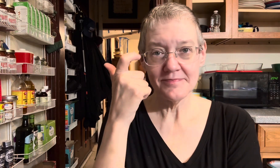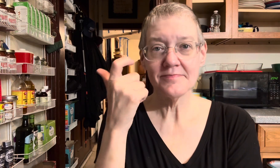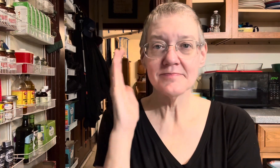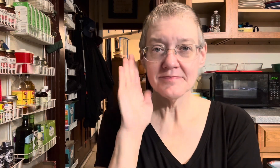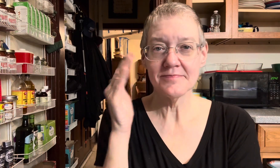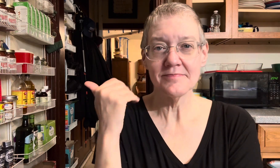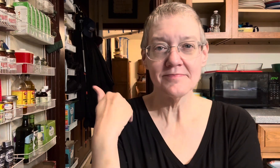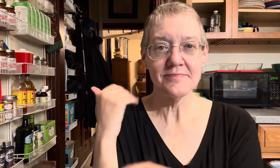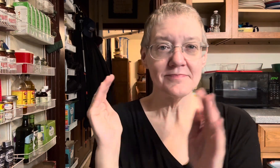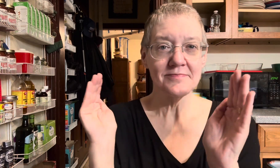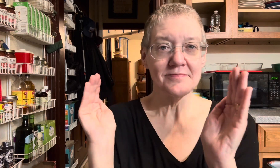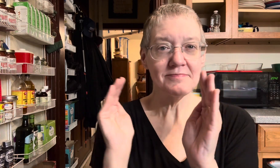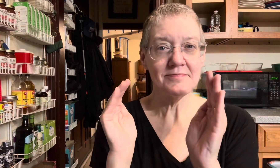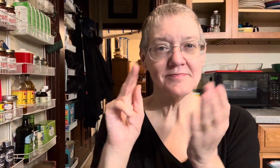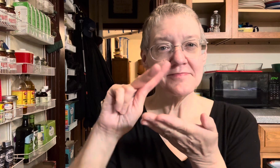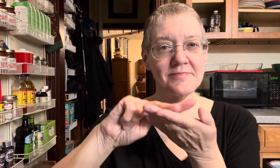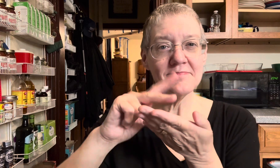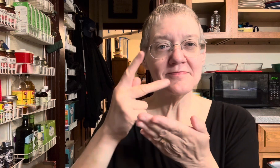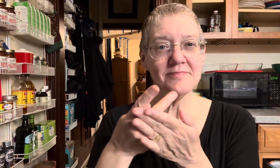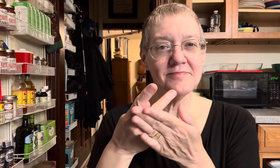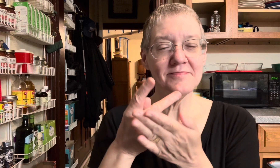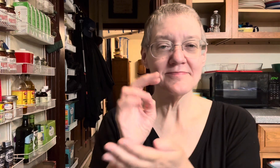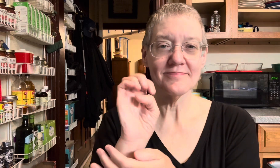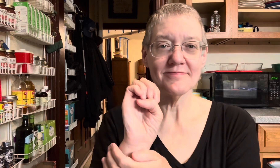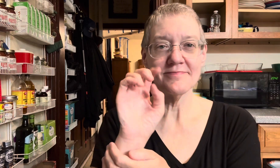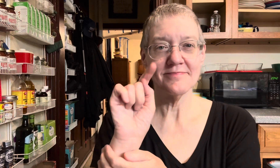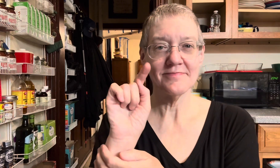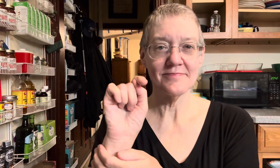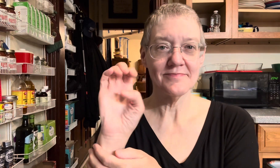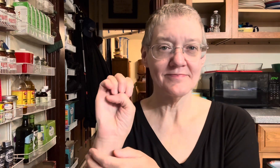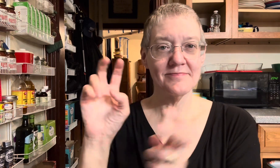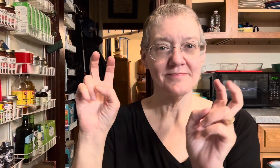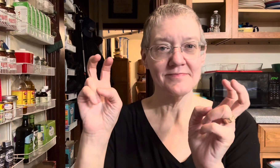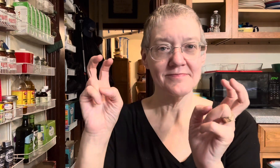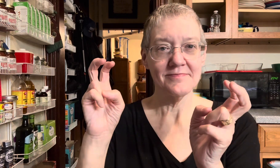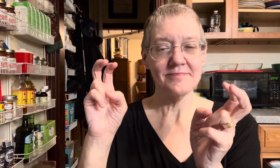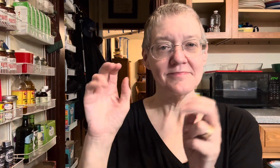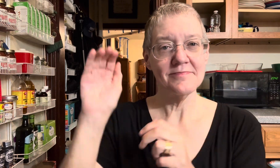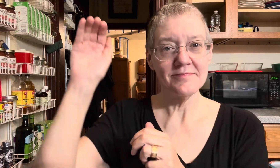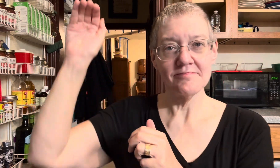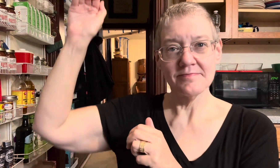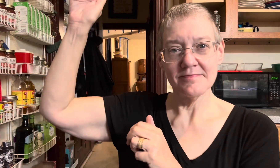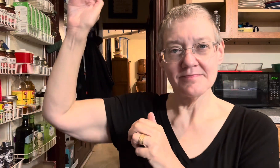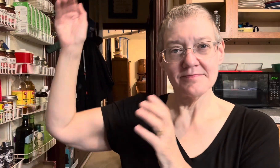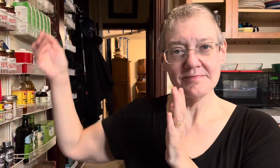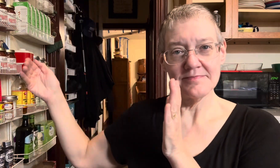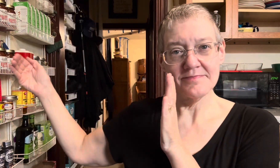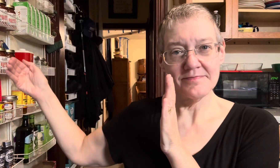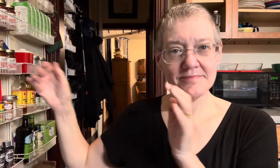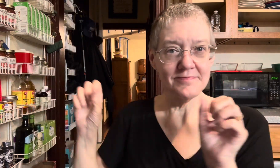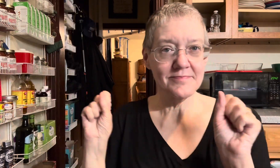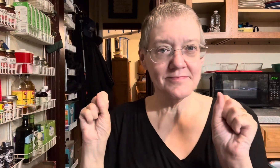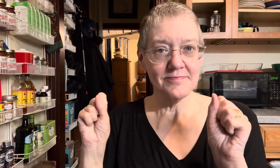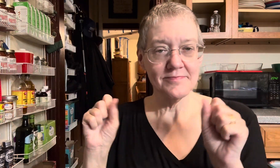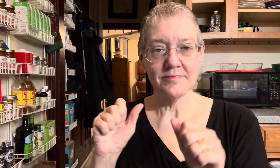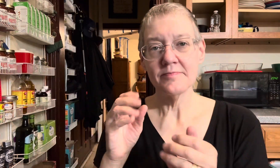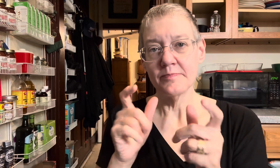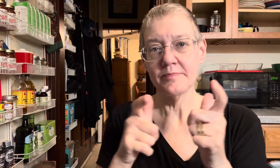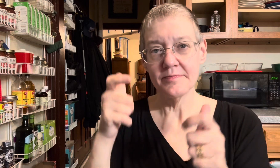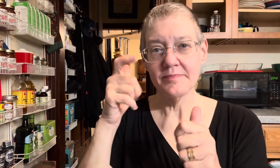hospital because I will have a small kitchenette. I'll have a little fridge. It's going to be